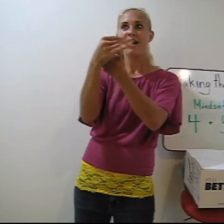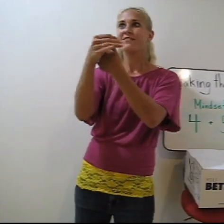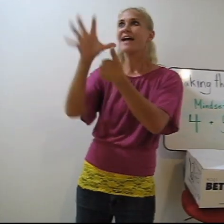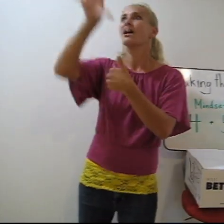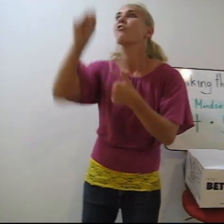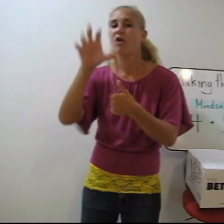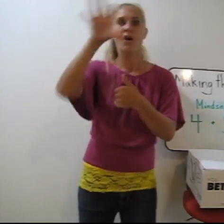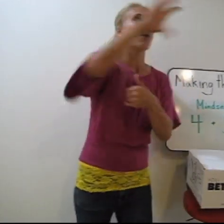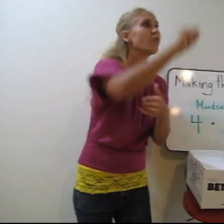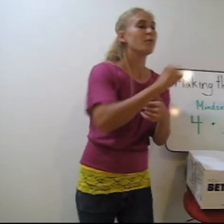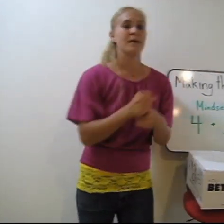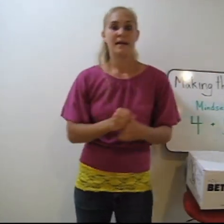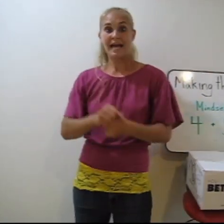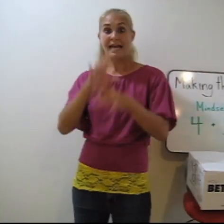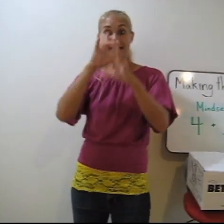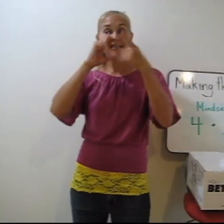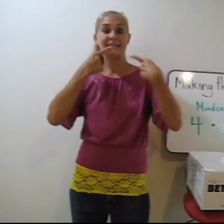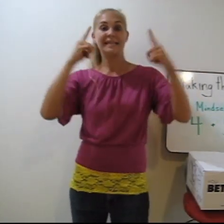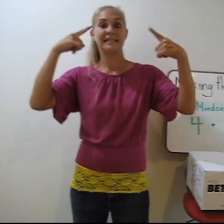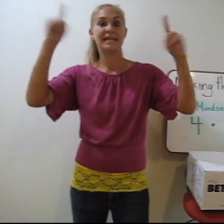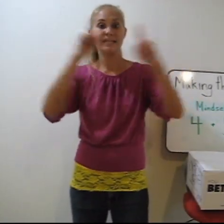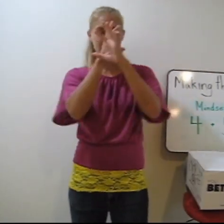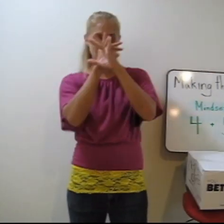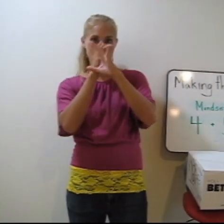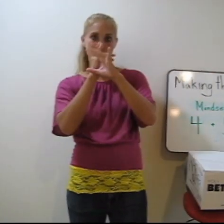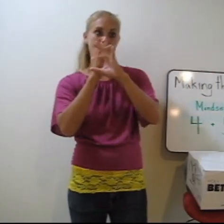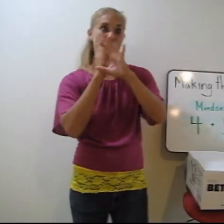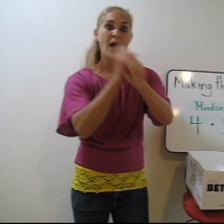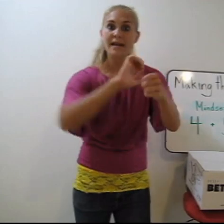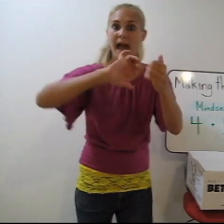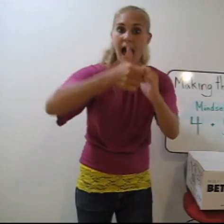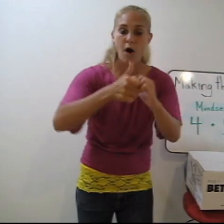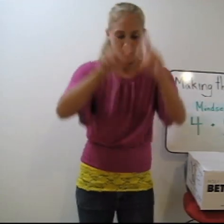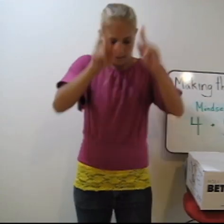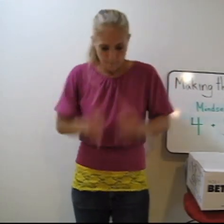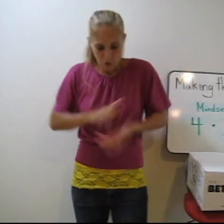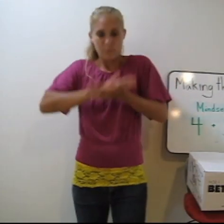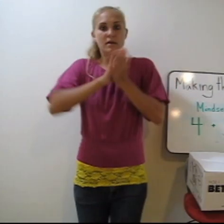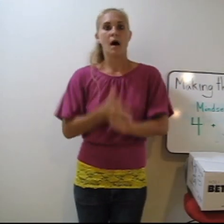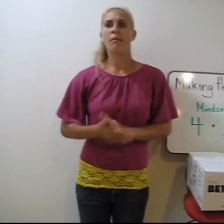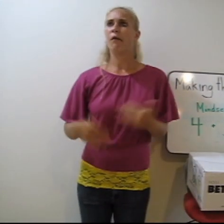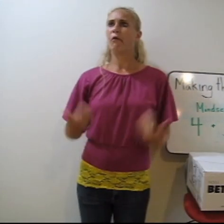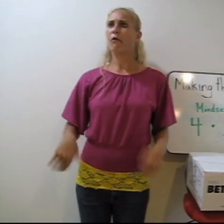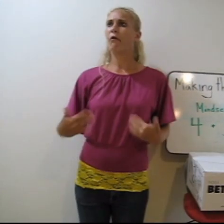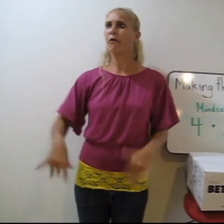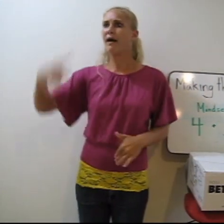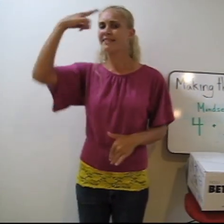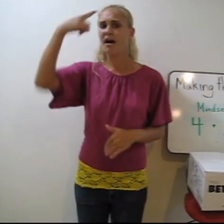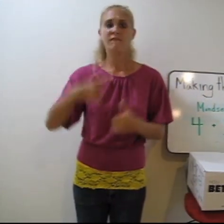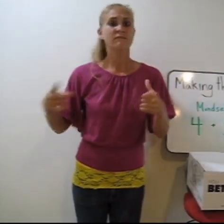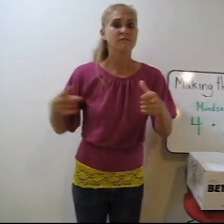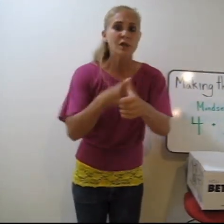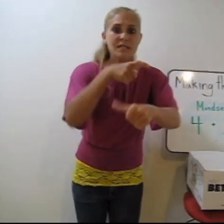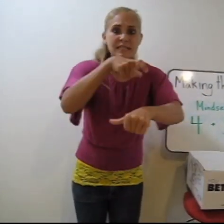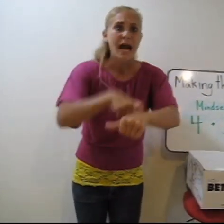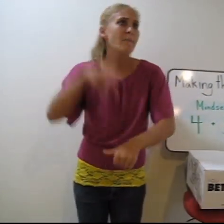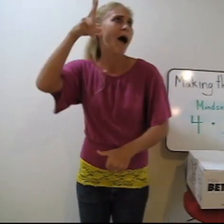something you attract by the person you become. Wow, I thought. This was the first time I'd heard this twist of